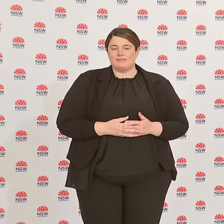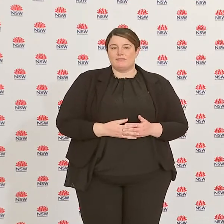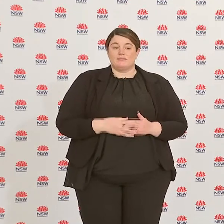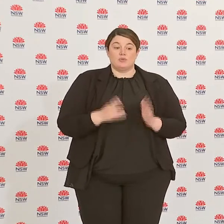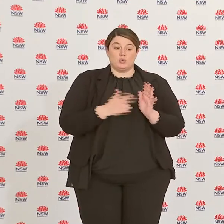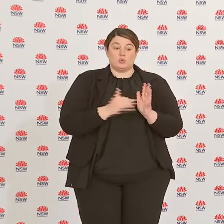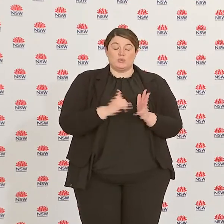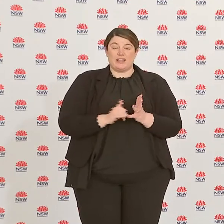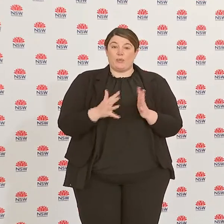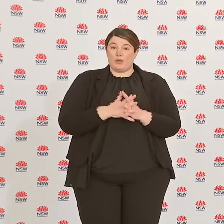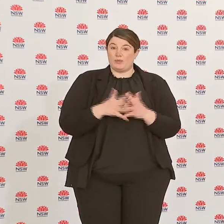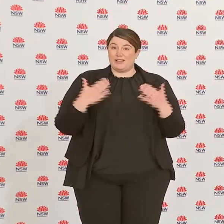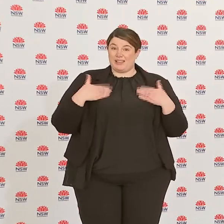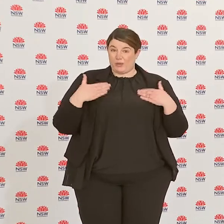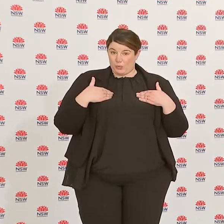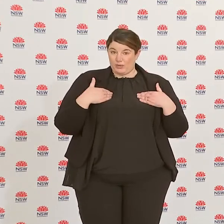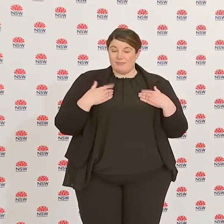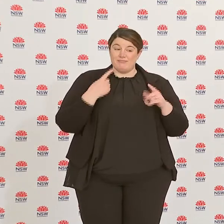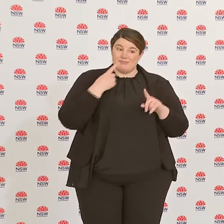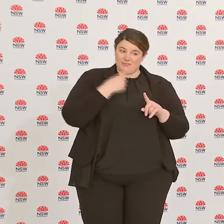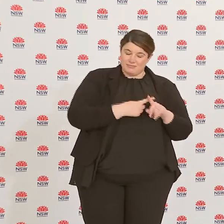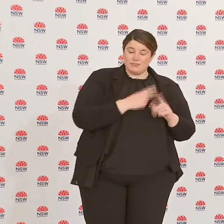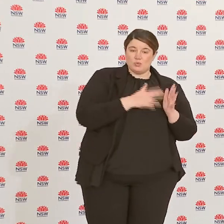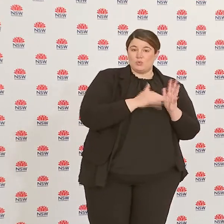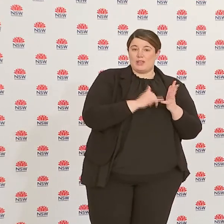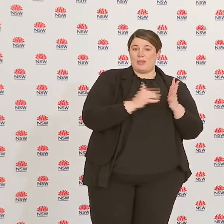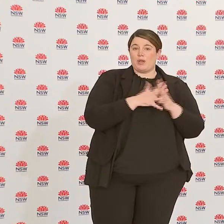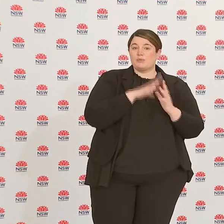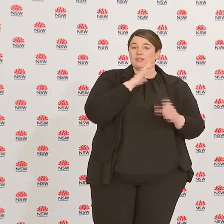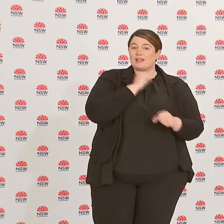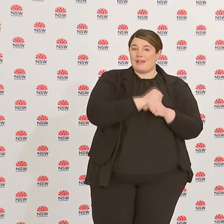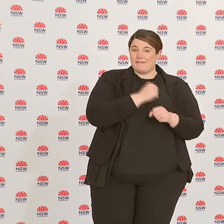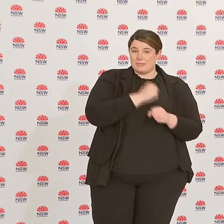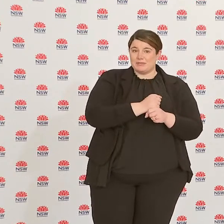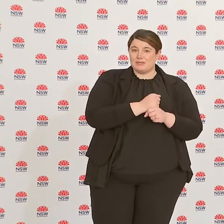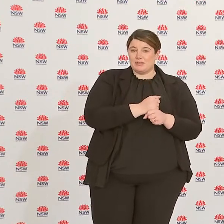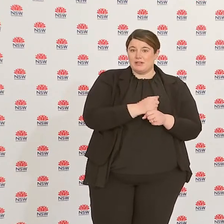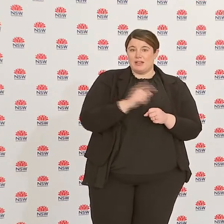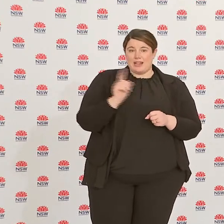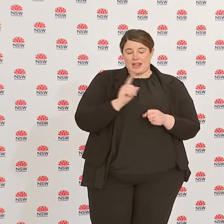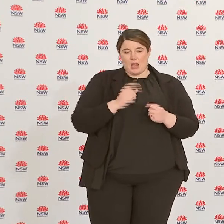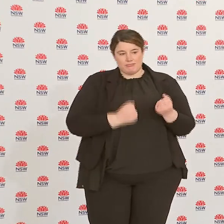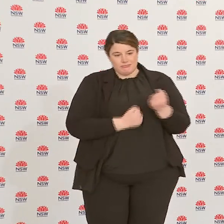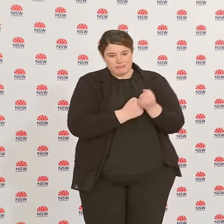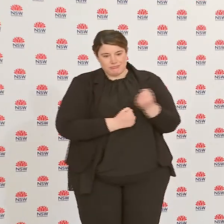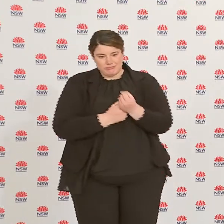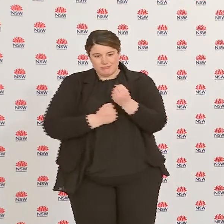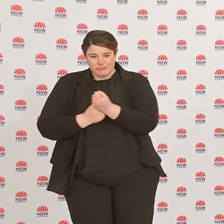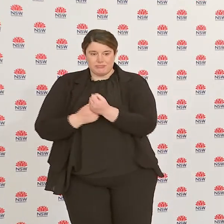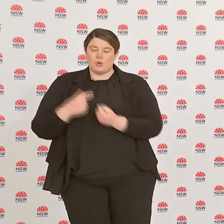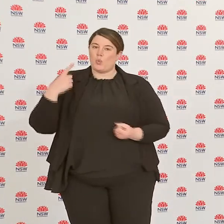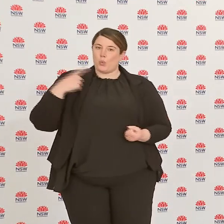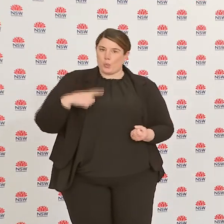South Wales Health and the New South Wales Government's health teams are now picking up and supporting those